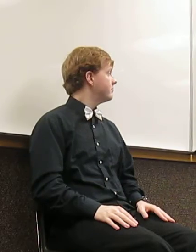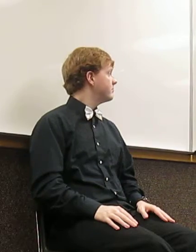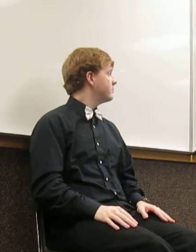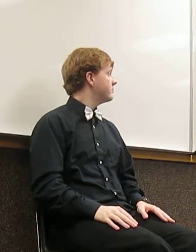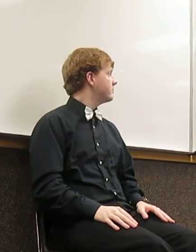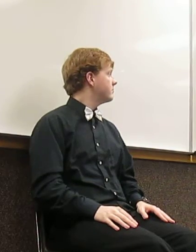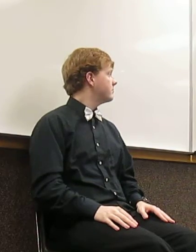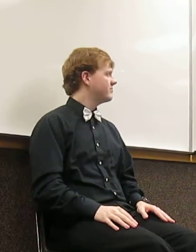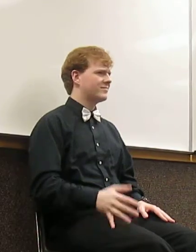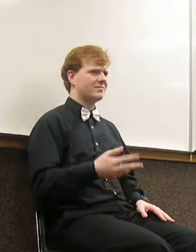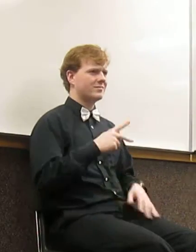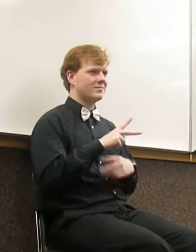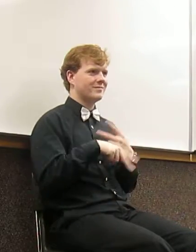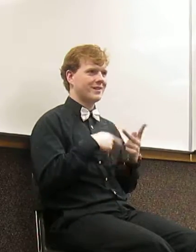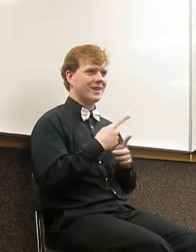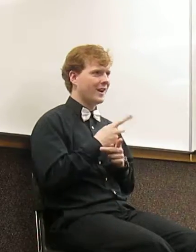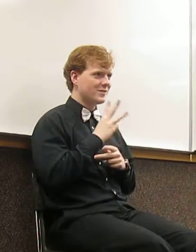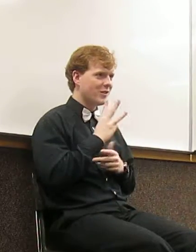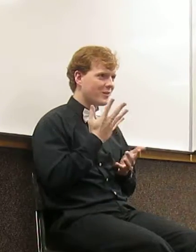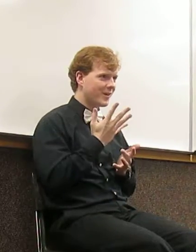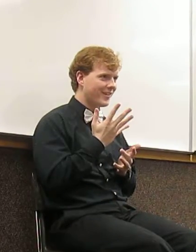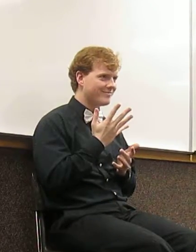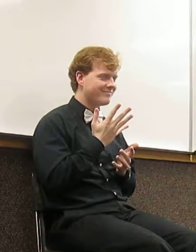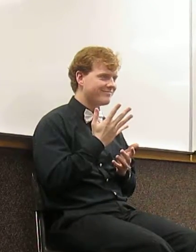Caden, what are the types of water?